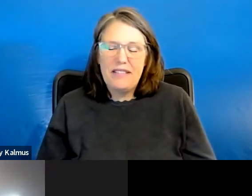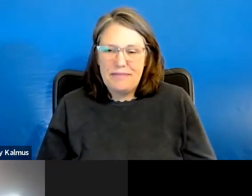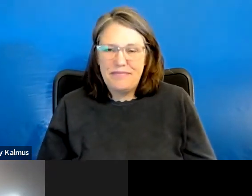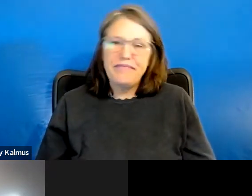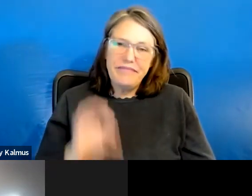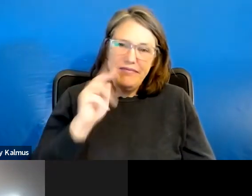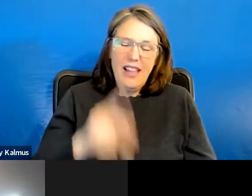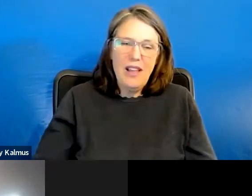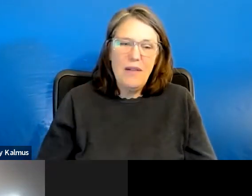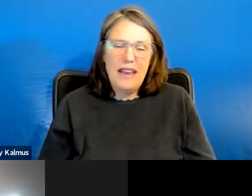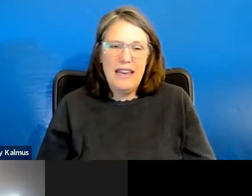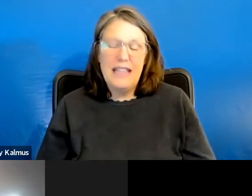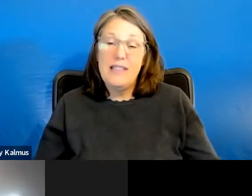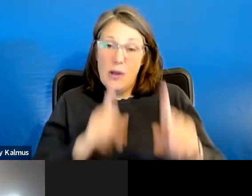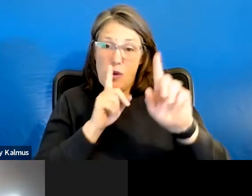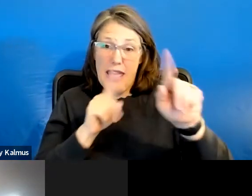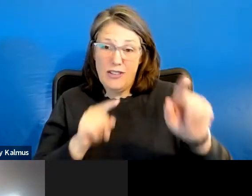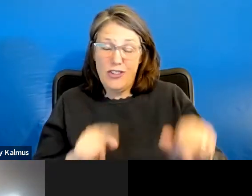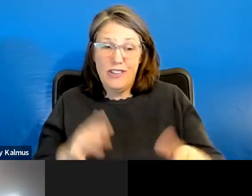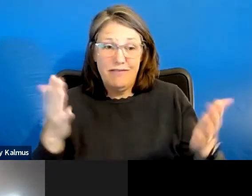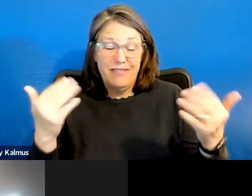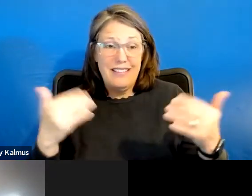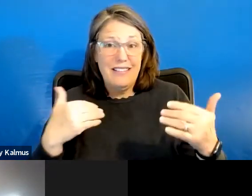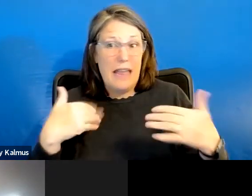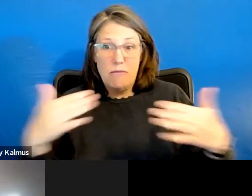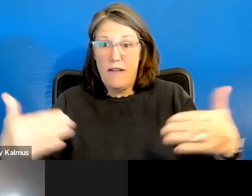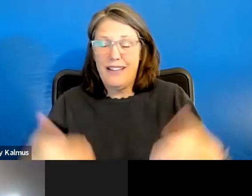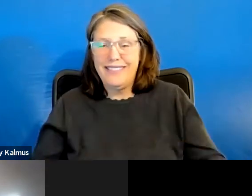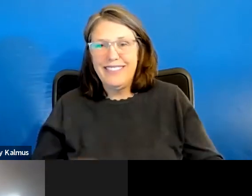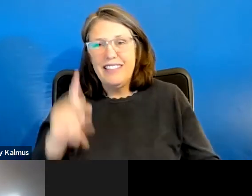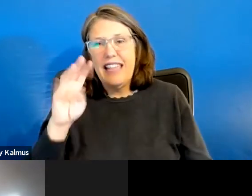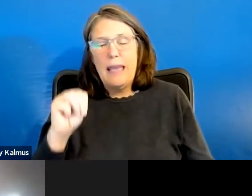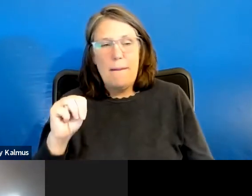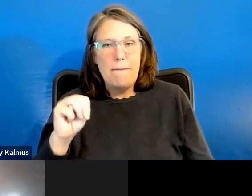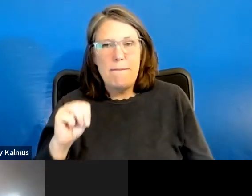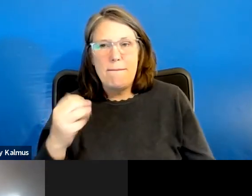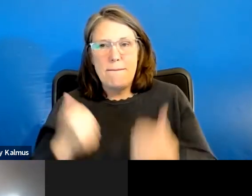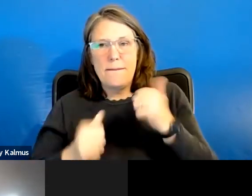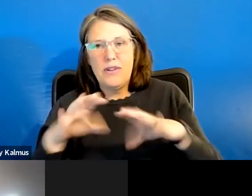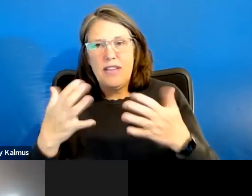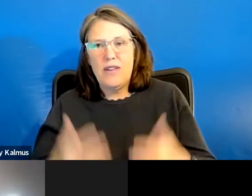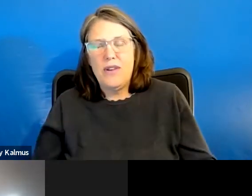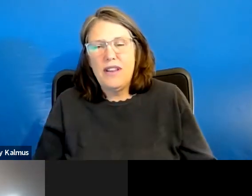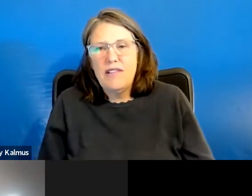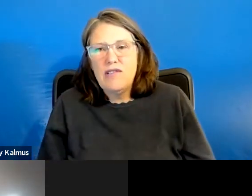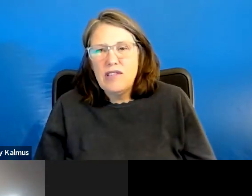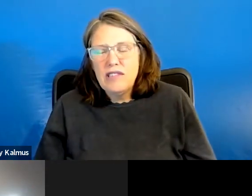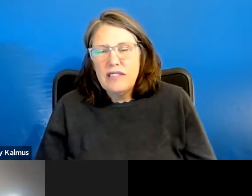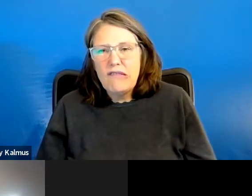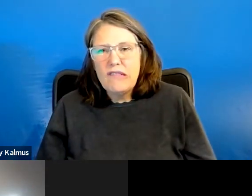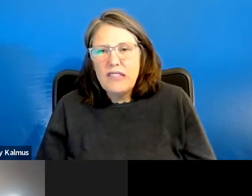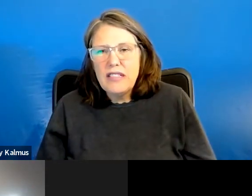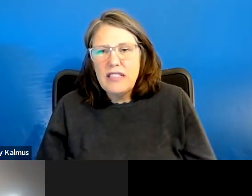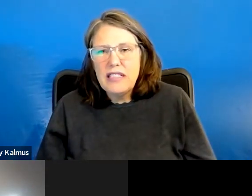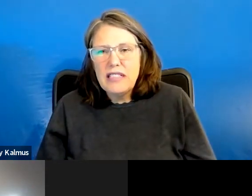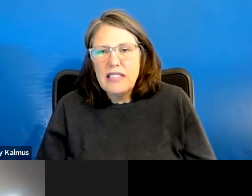all right, answer them and move on. All right, Kimberly, what category do you want next?